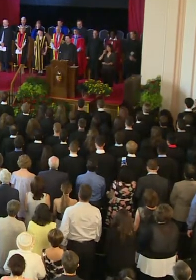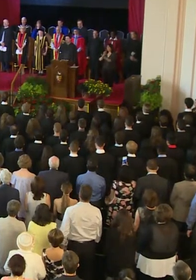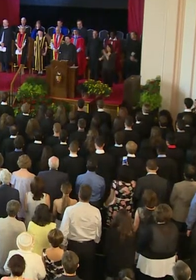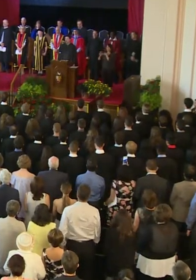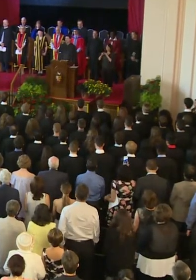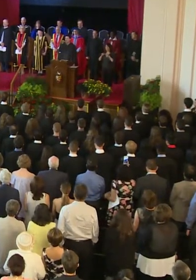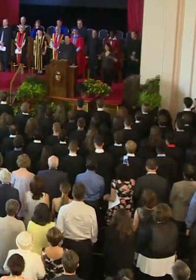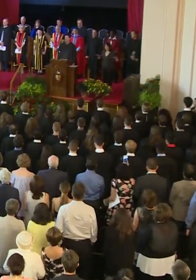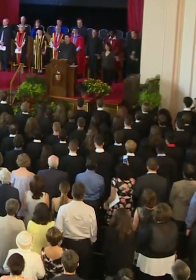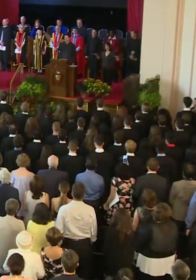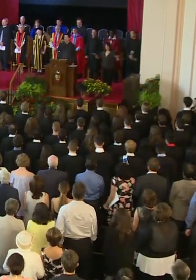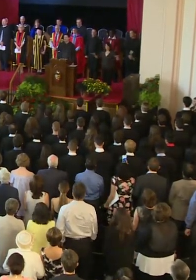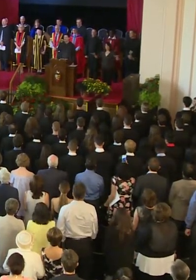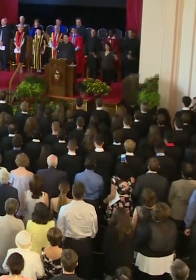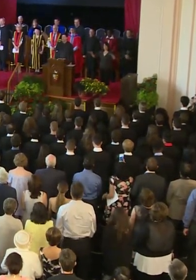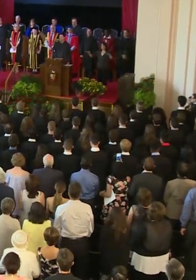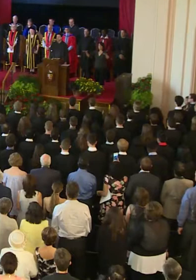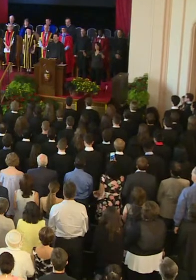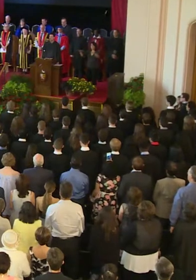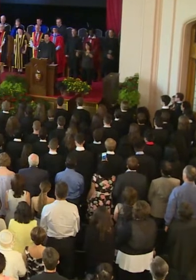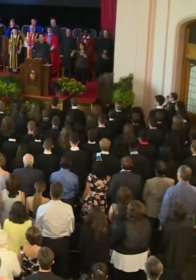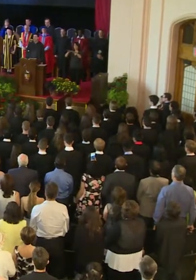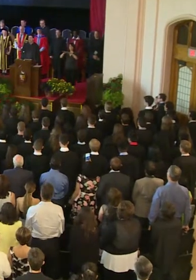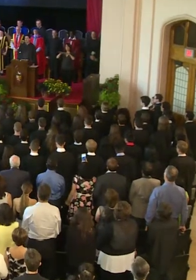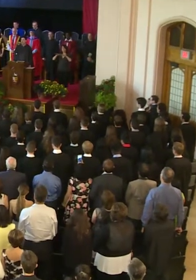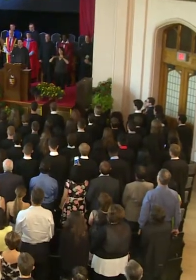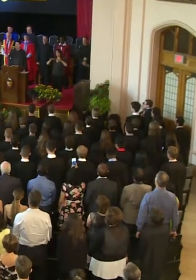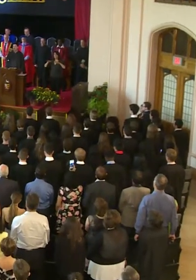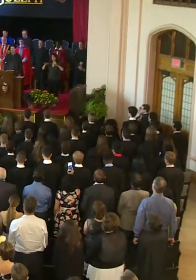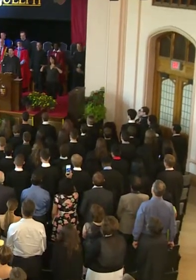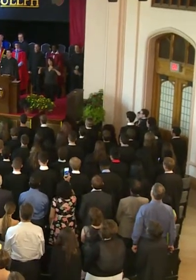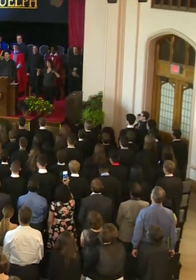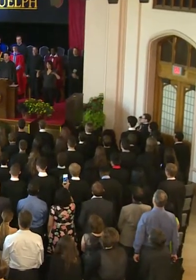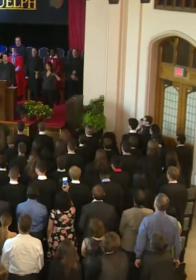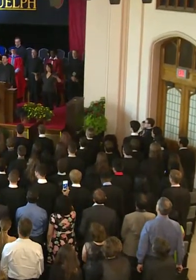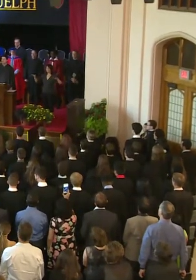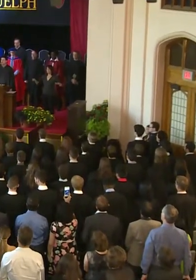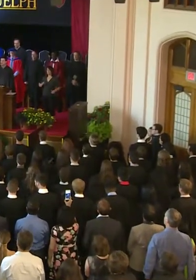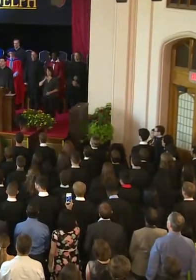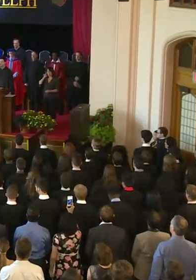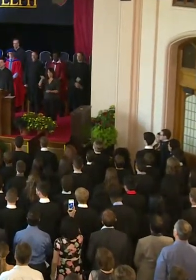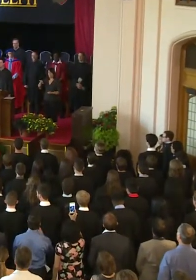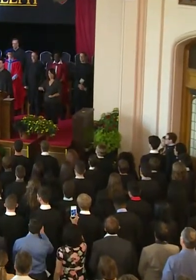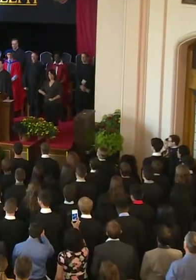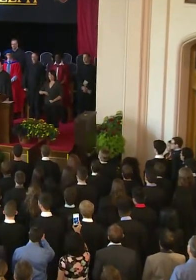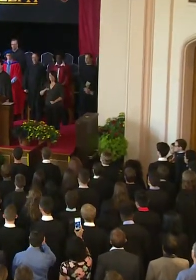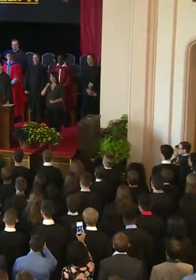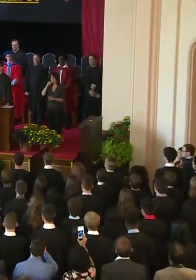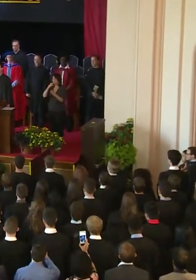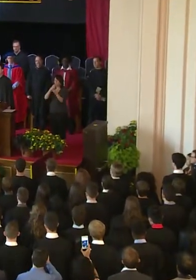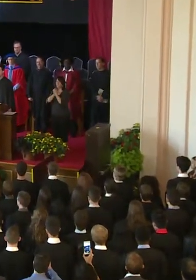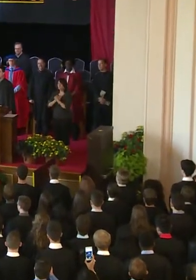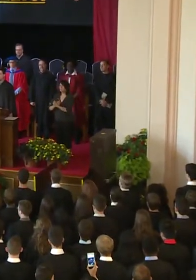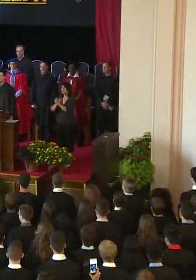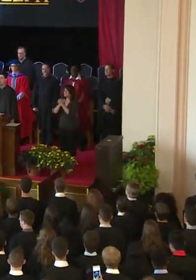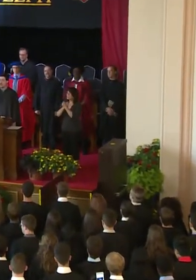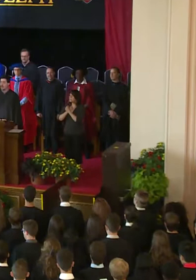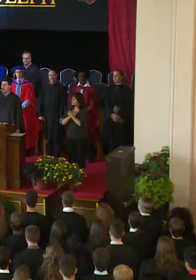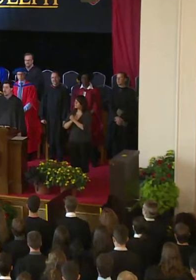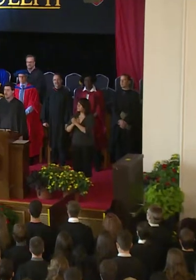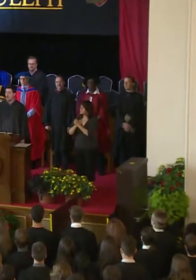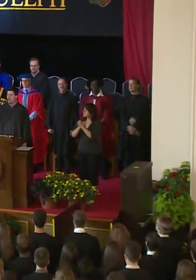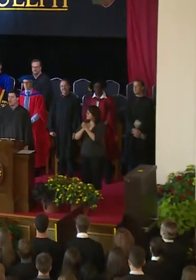our home and native land, true